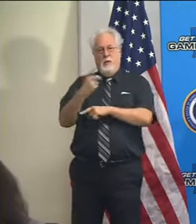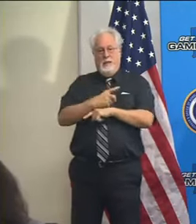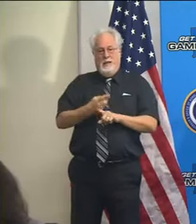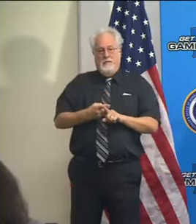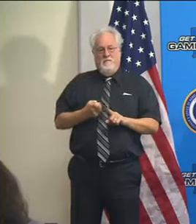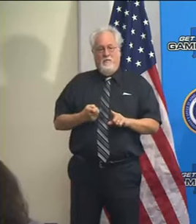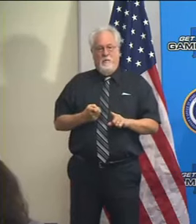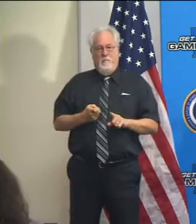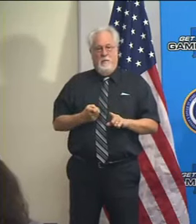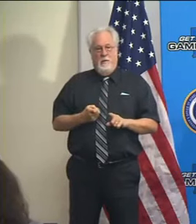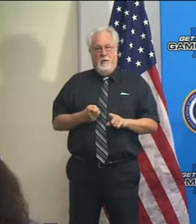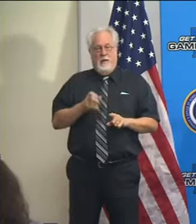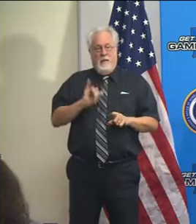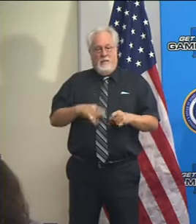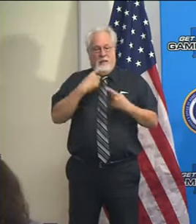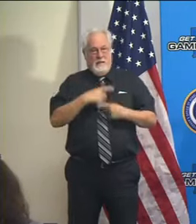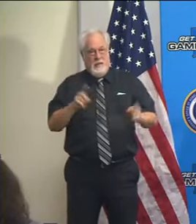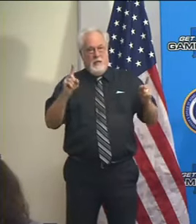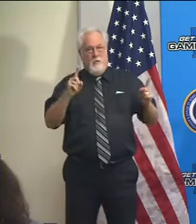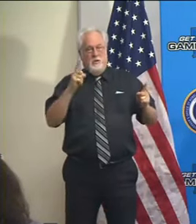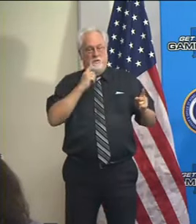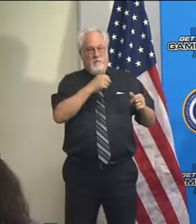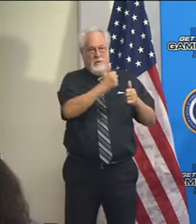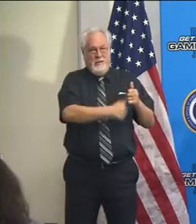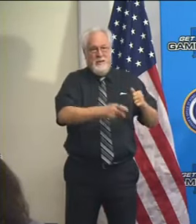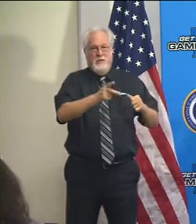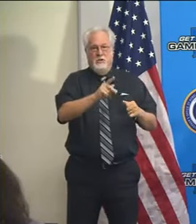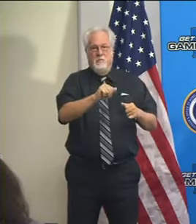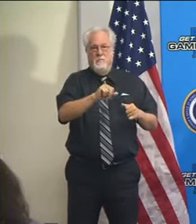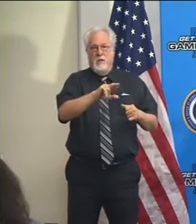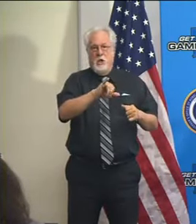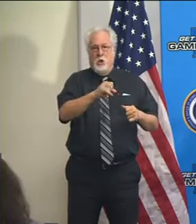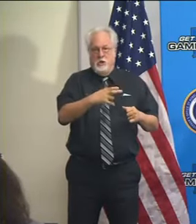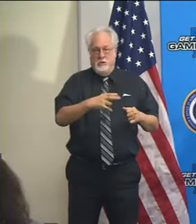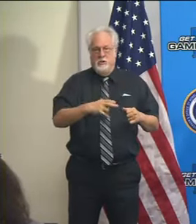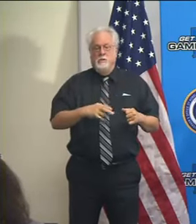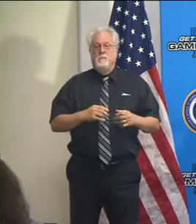from the declaration for each parish.